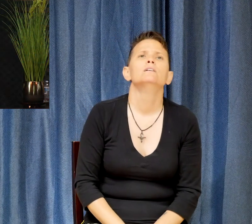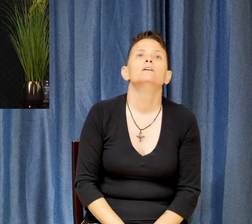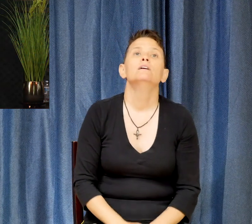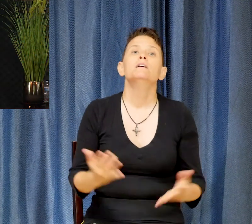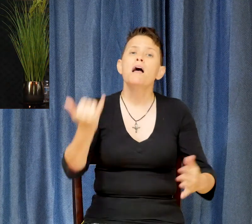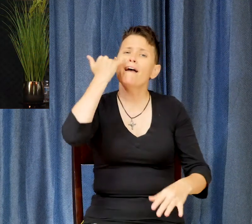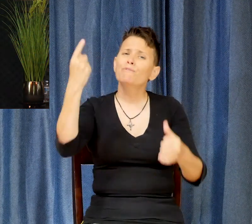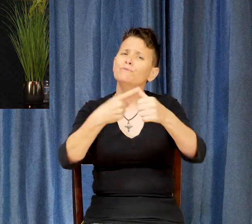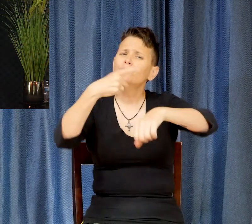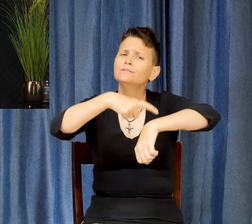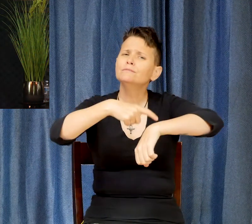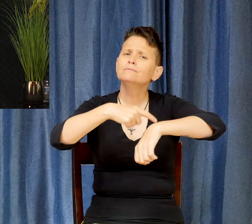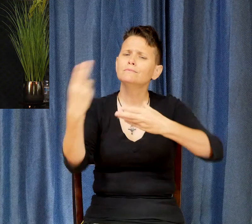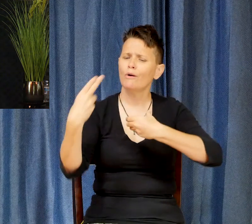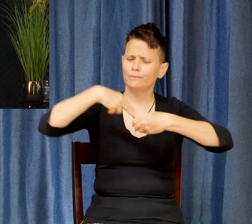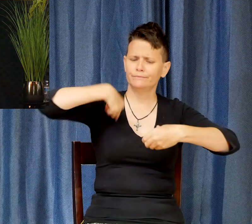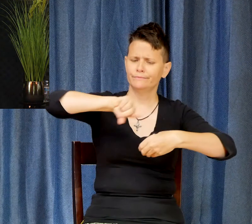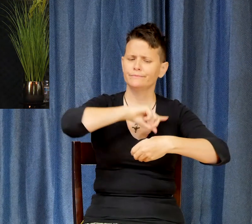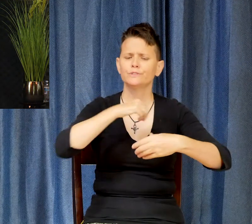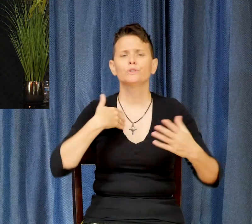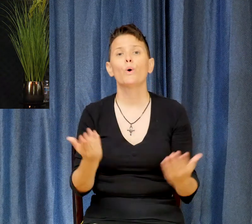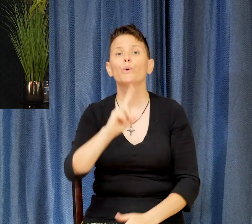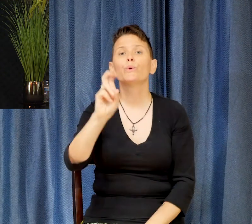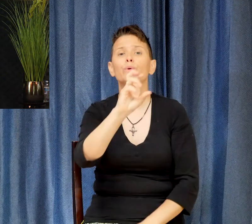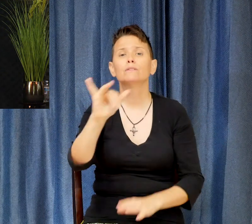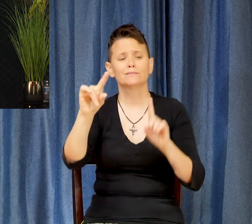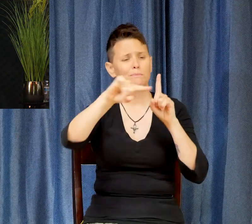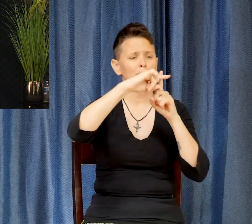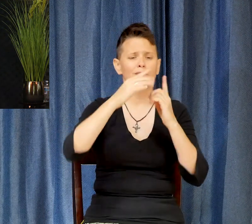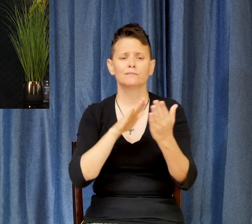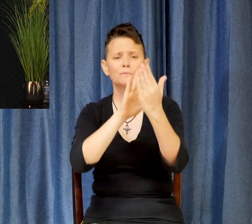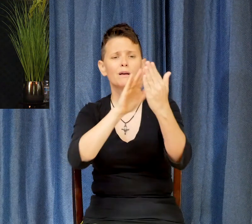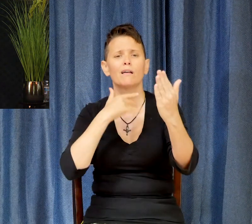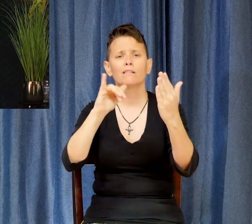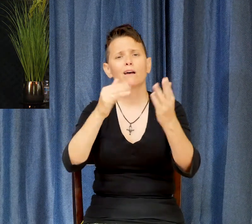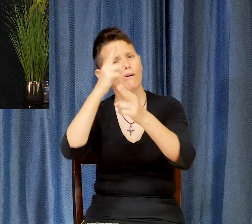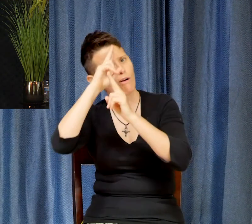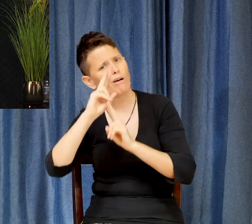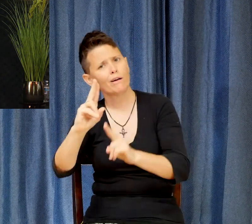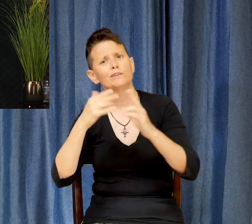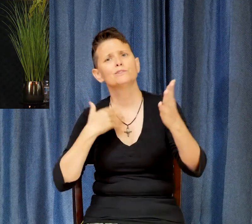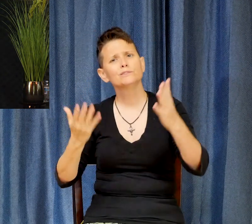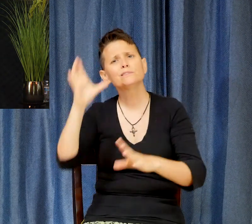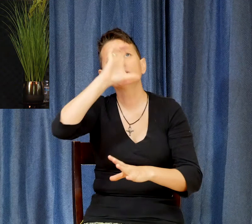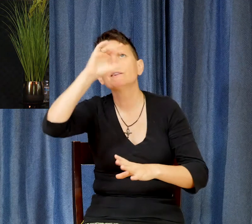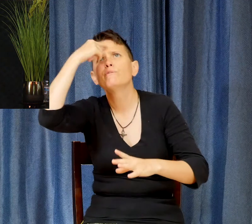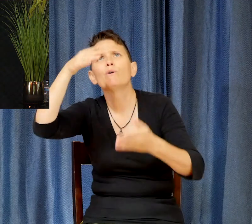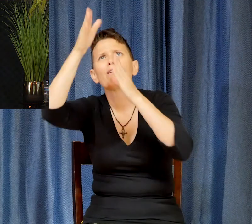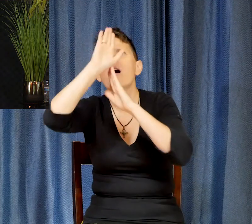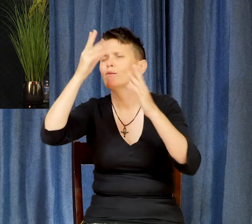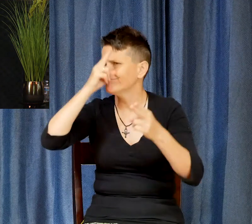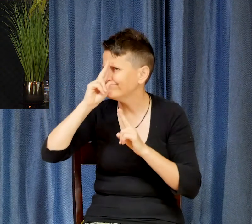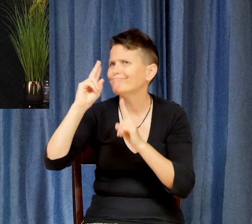time today, welcome. Unity is a positive path for spiritual living that honors all paths to God. Wherever you are in